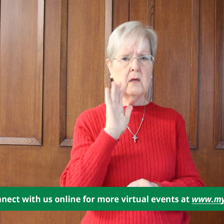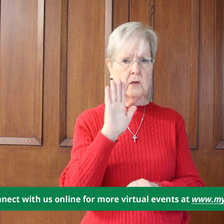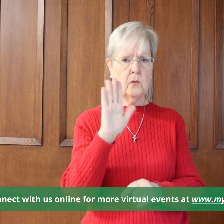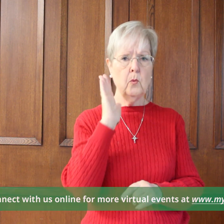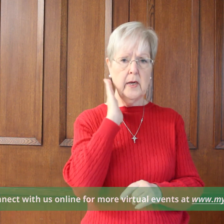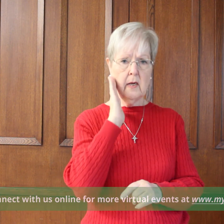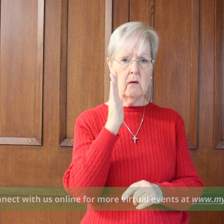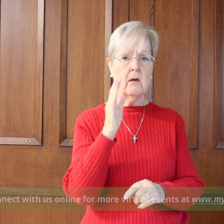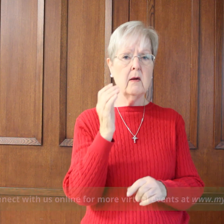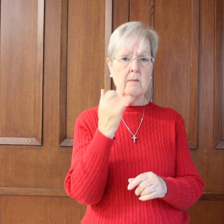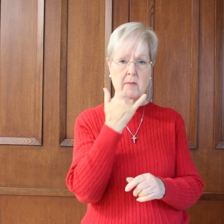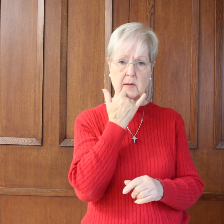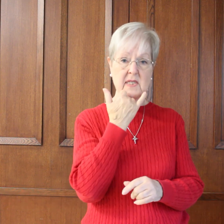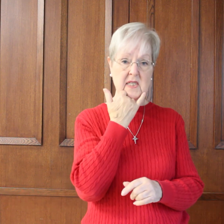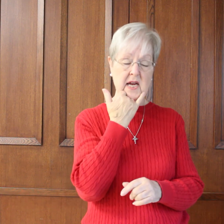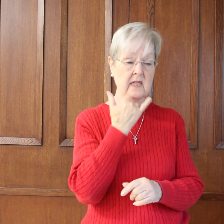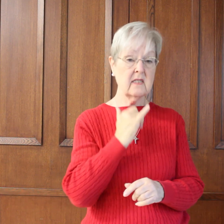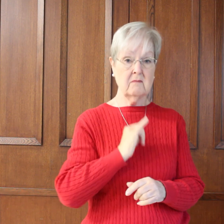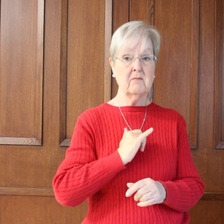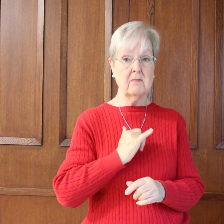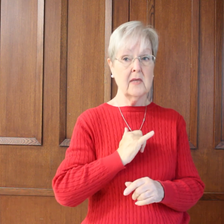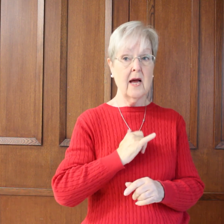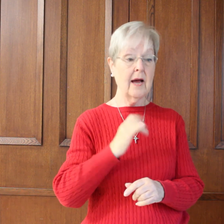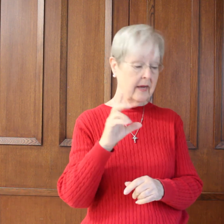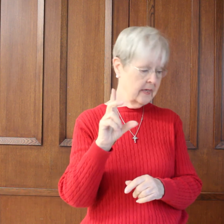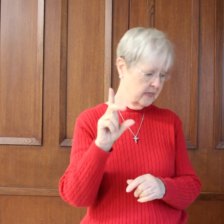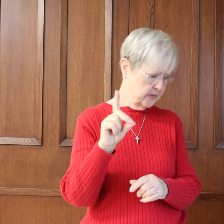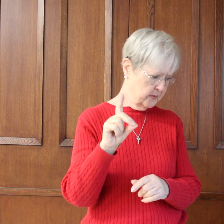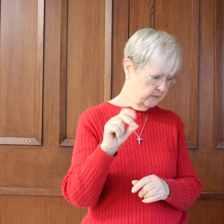You will make mistakes. I did.